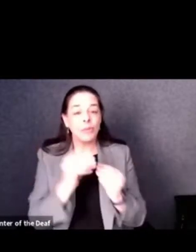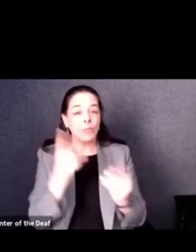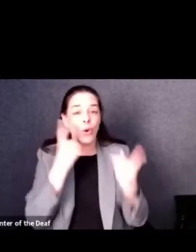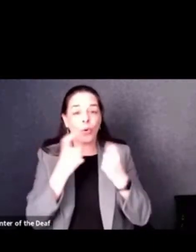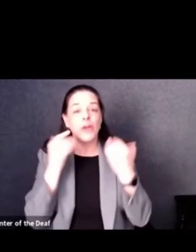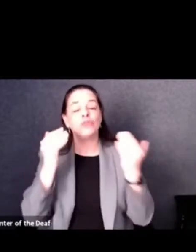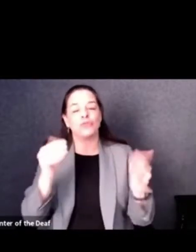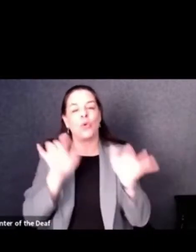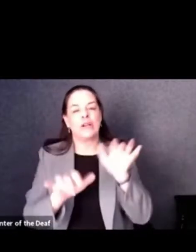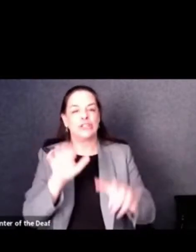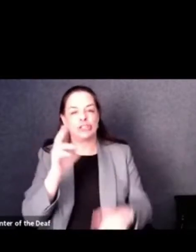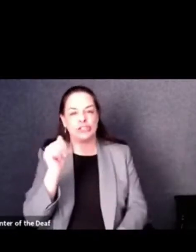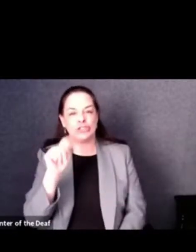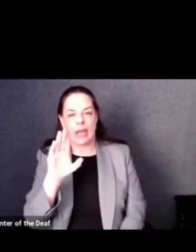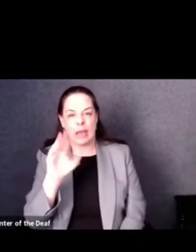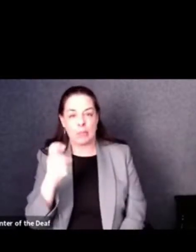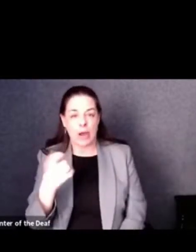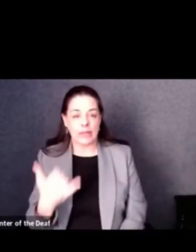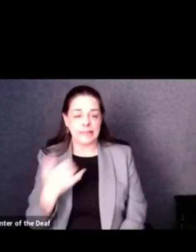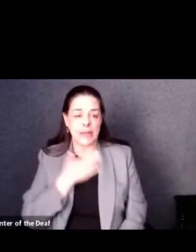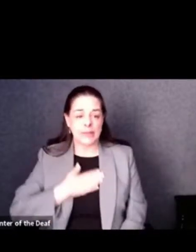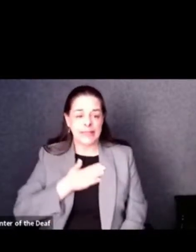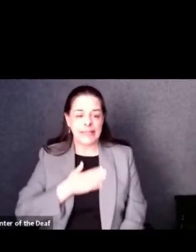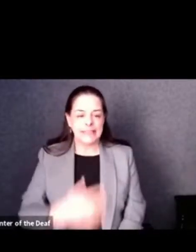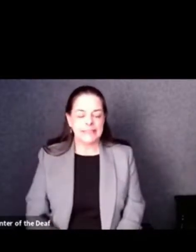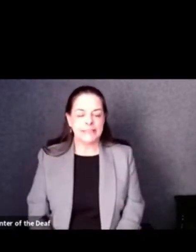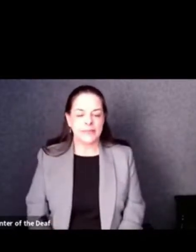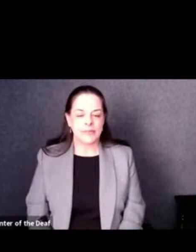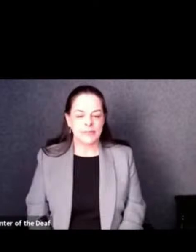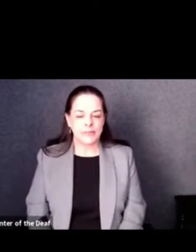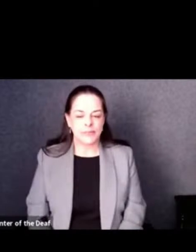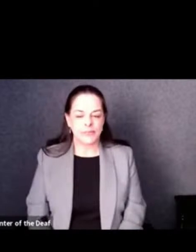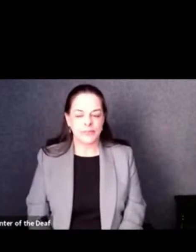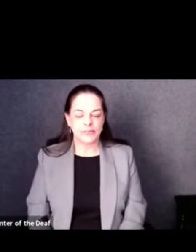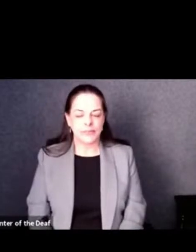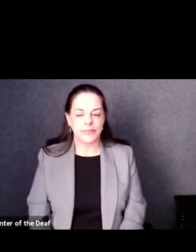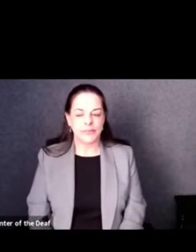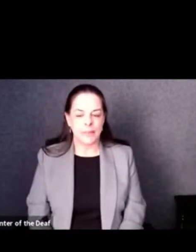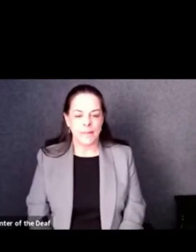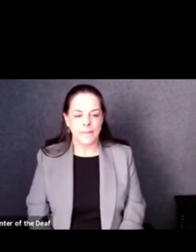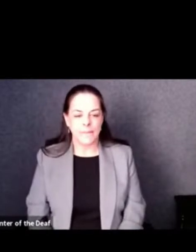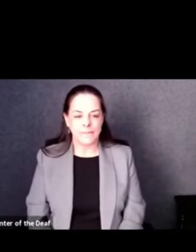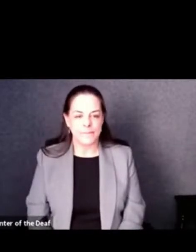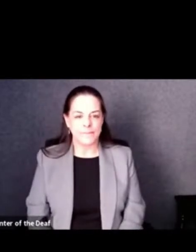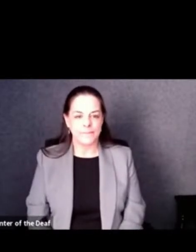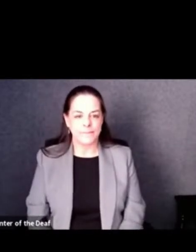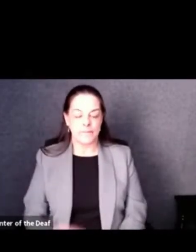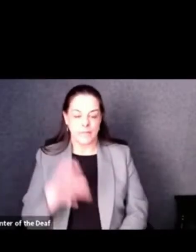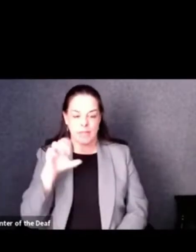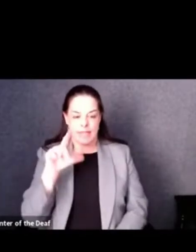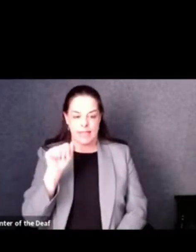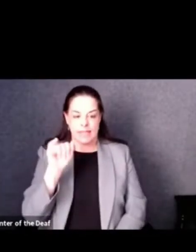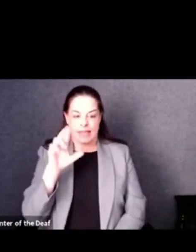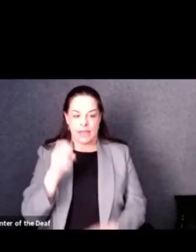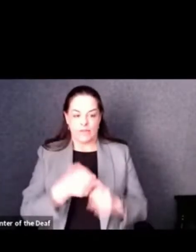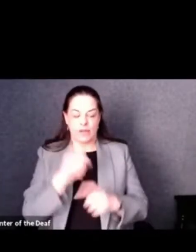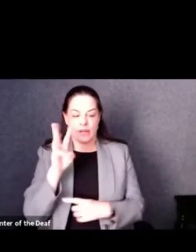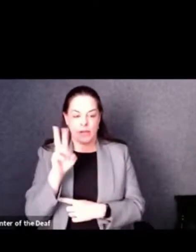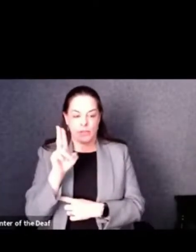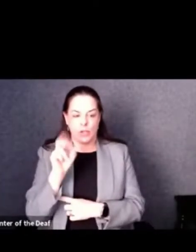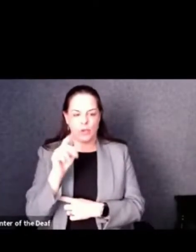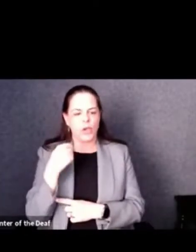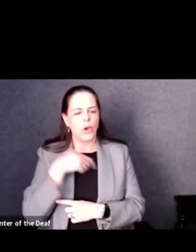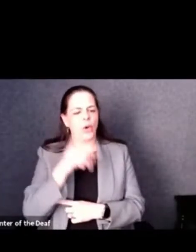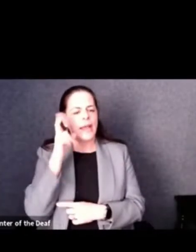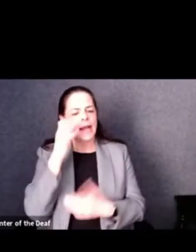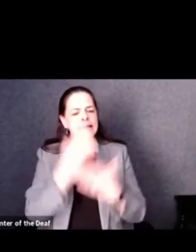Please go ahead and submit them into that chat feature now. From Claire with WUOT, we're hearing that some